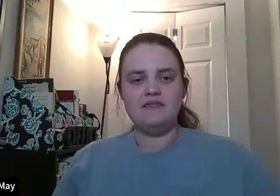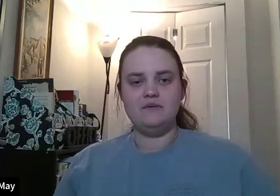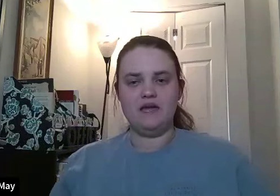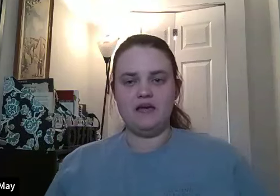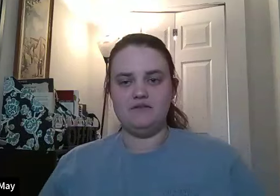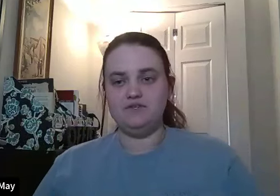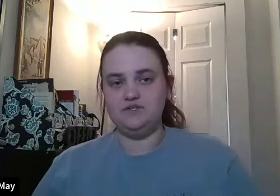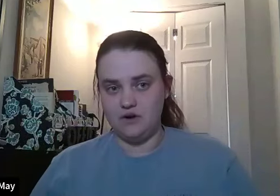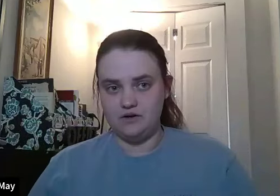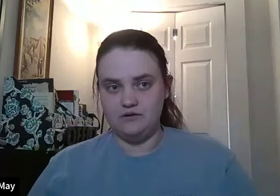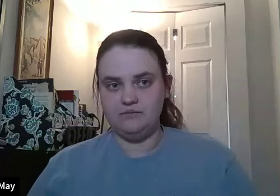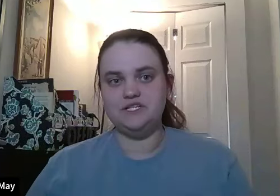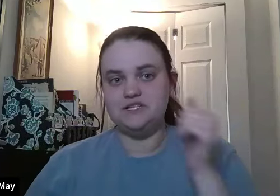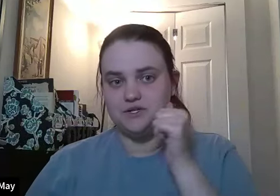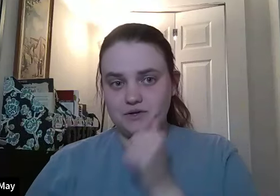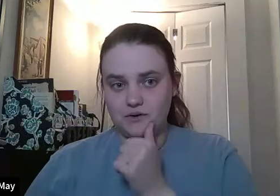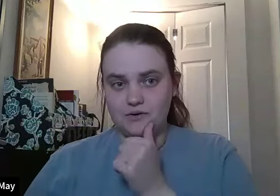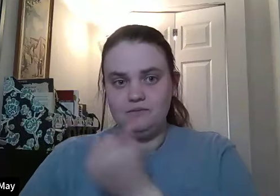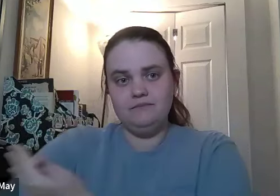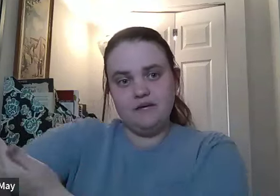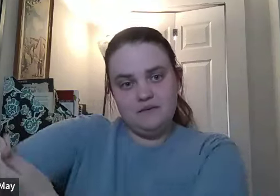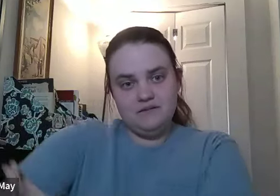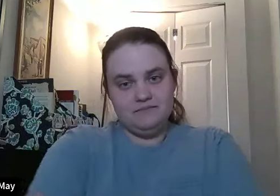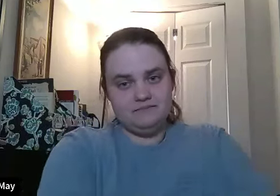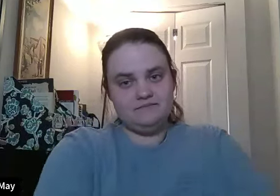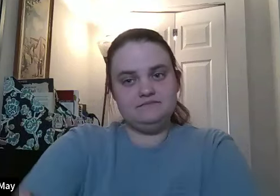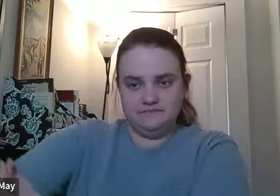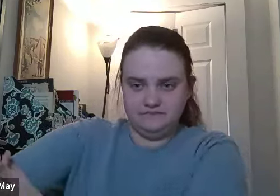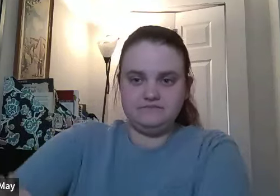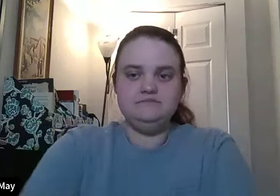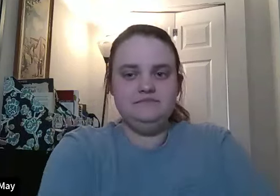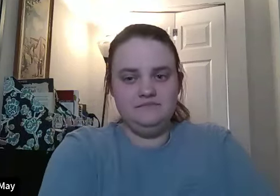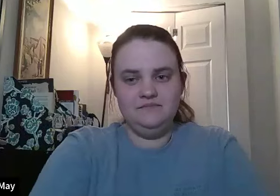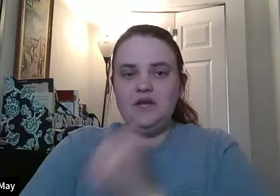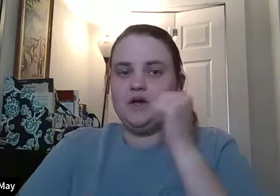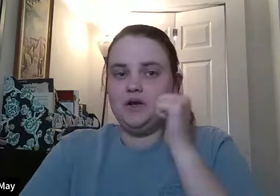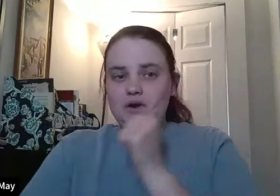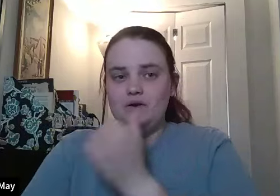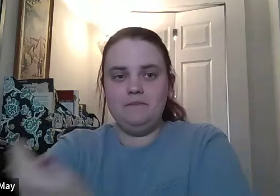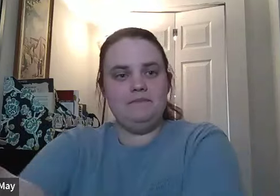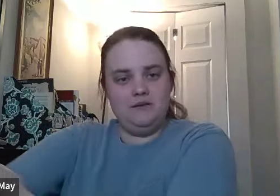Then we have daughter, which is girl, baby. Girl, baby.